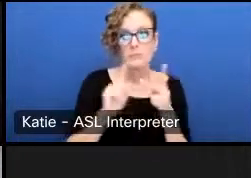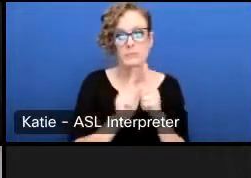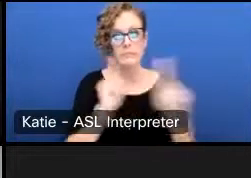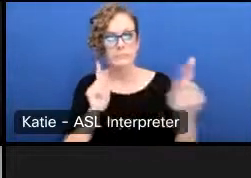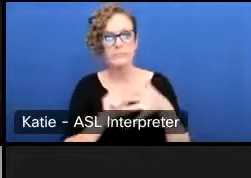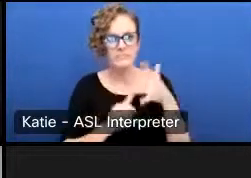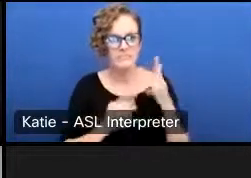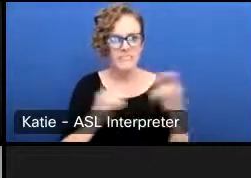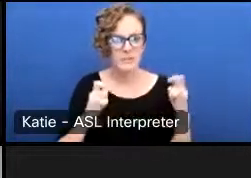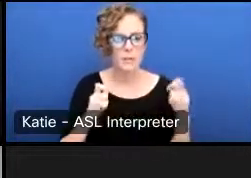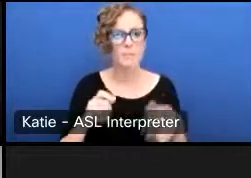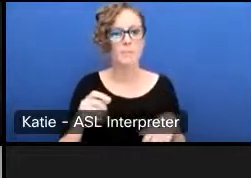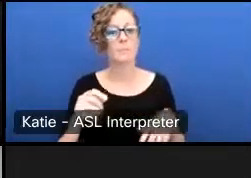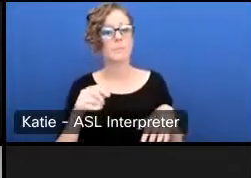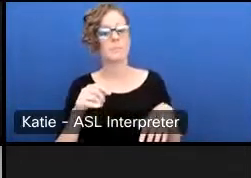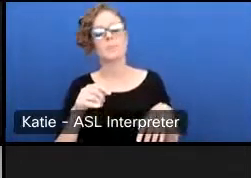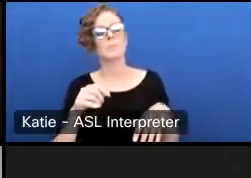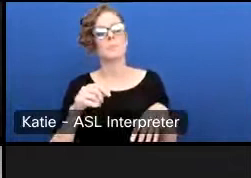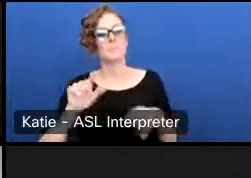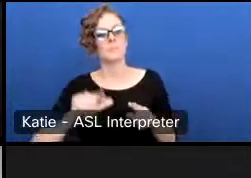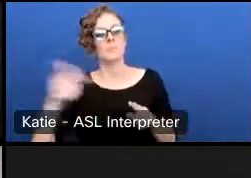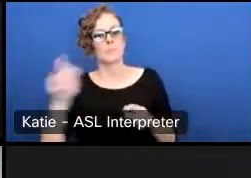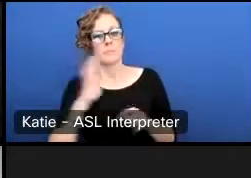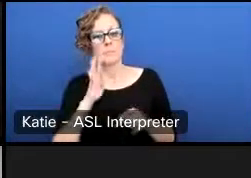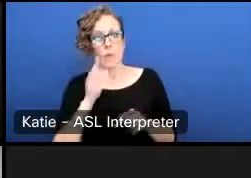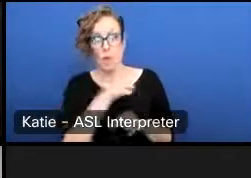Yeah, are you guys hearing anything from your LPAs